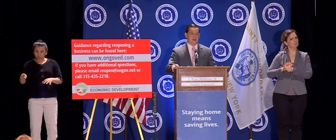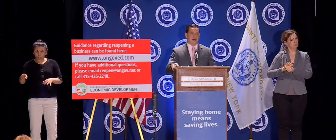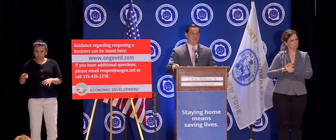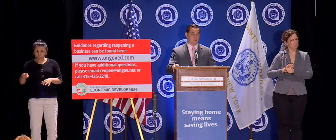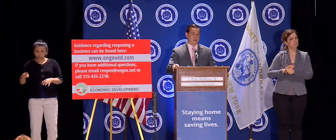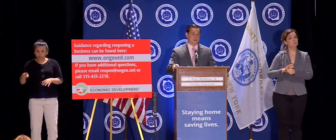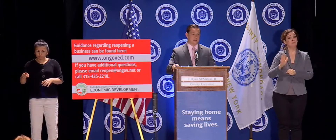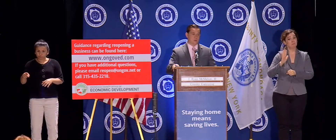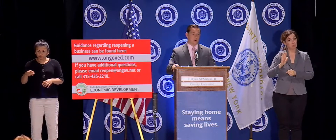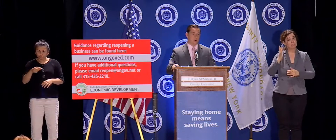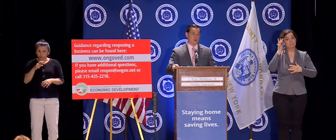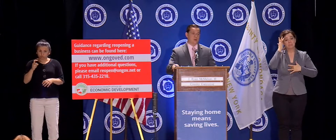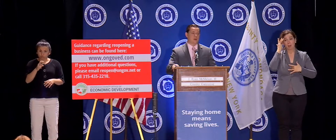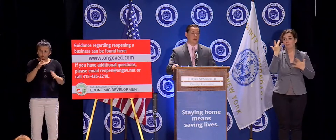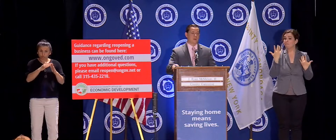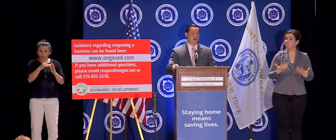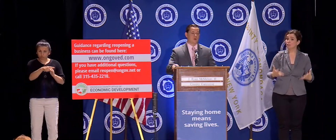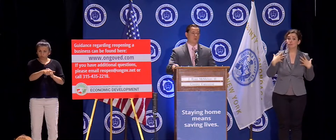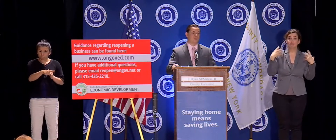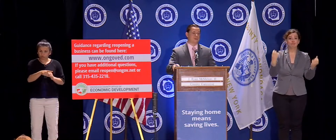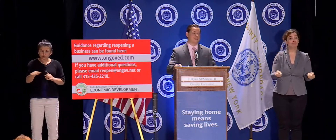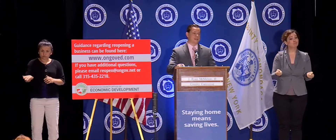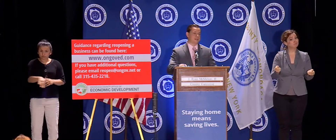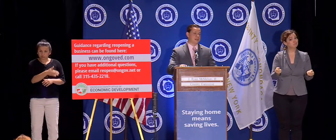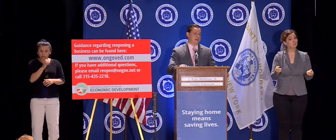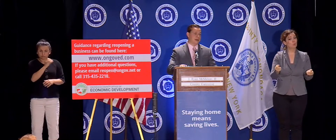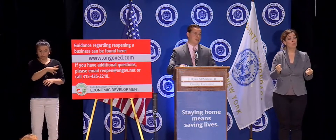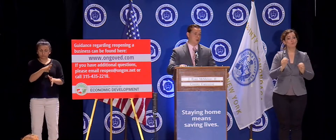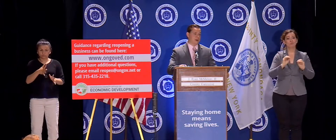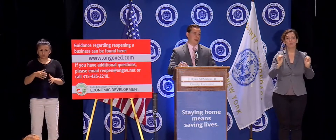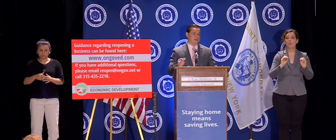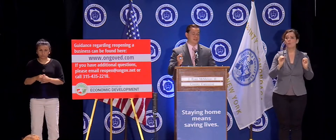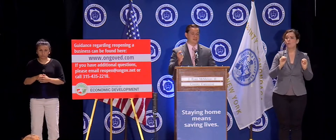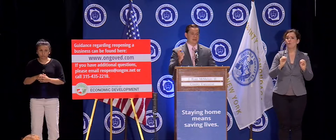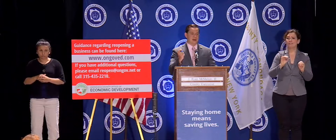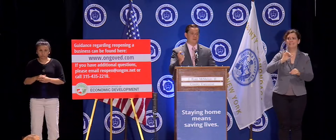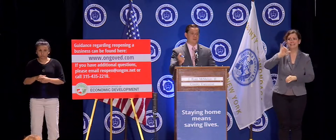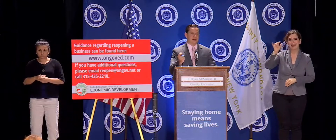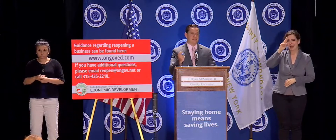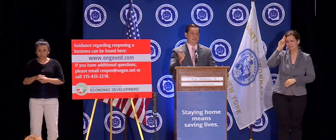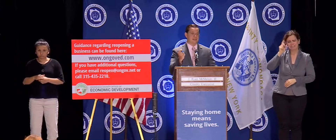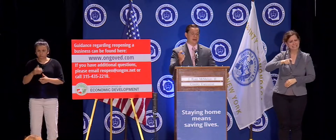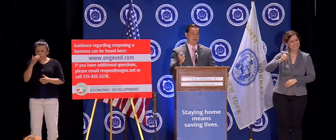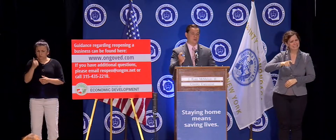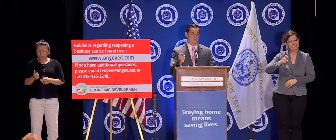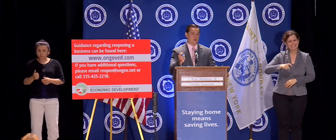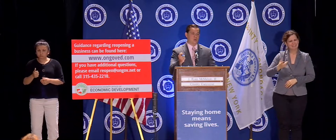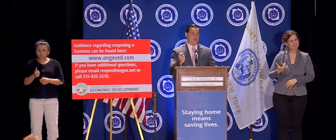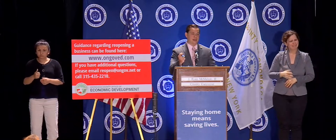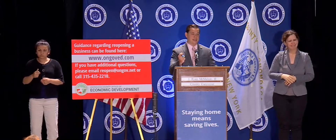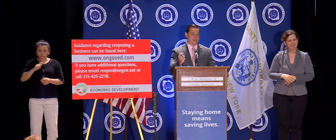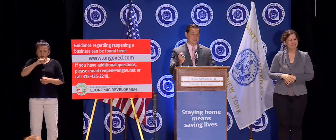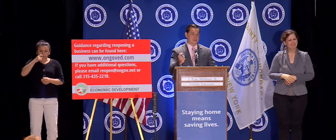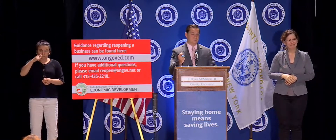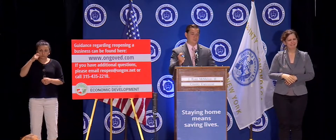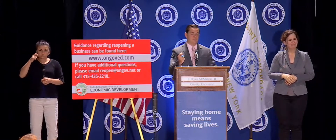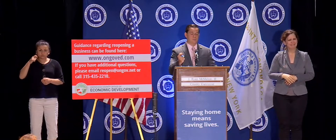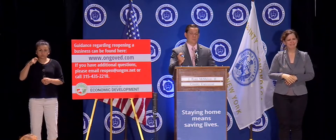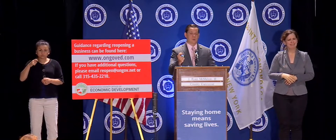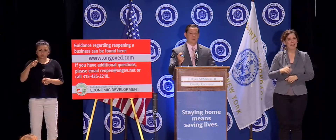not need to be hospitalized anymore. And the only reason they can't go back is because they have to test negative for